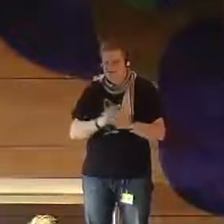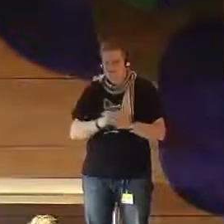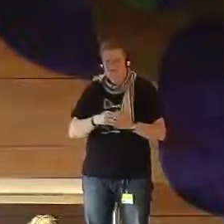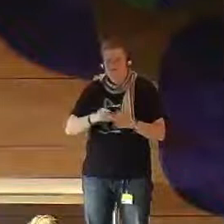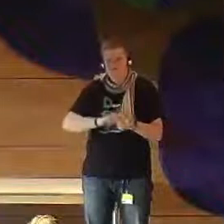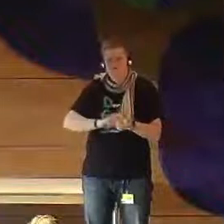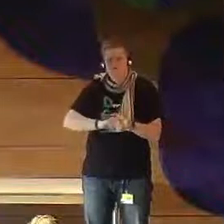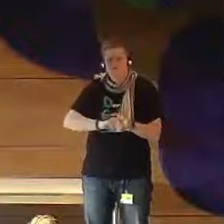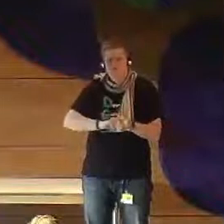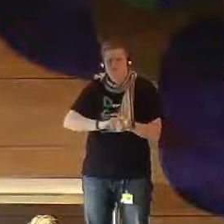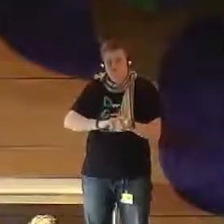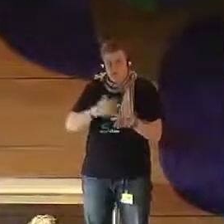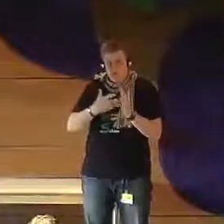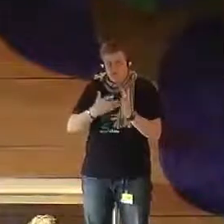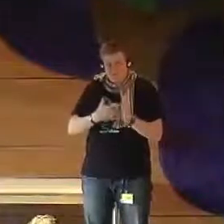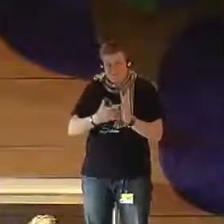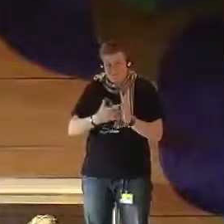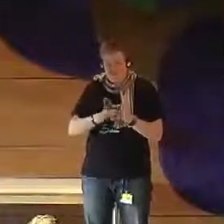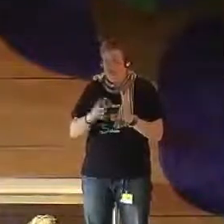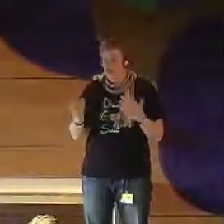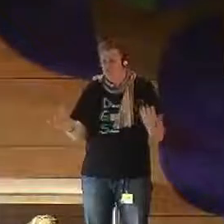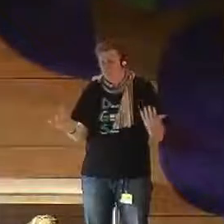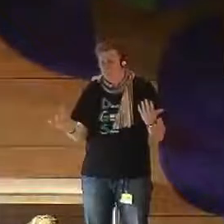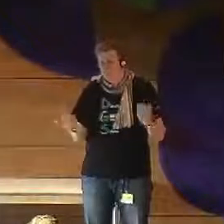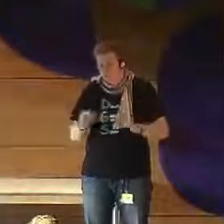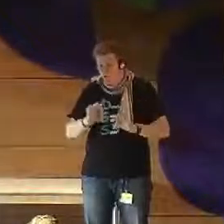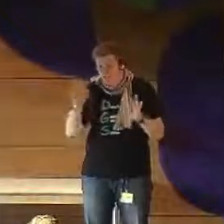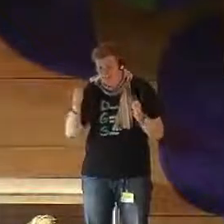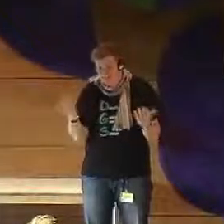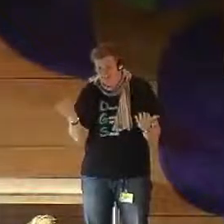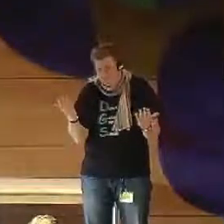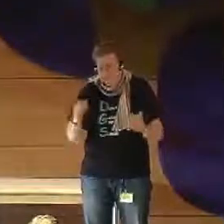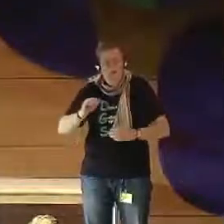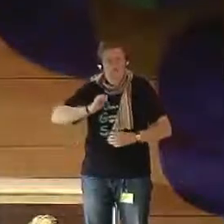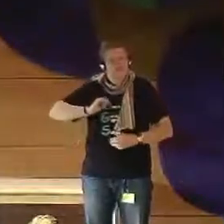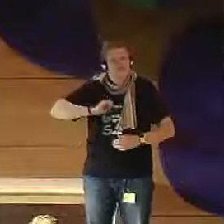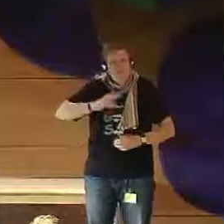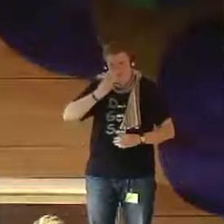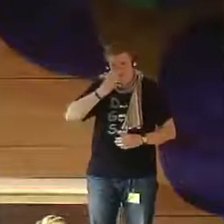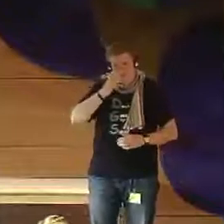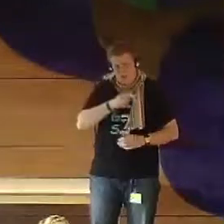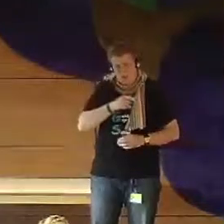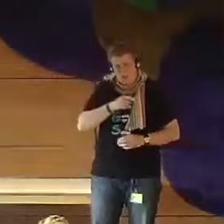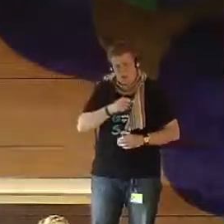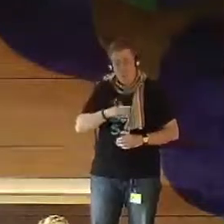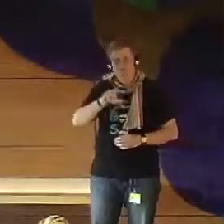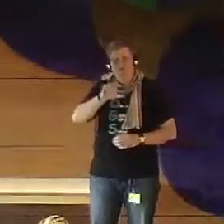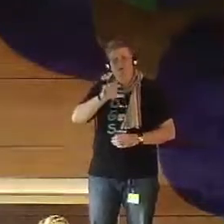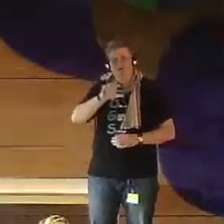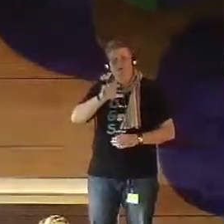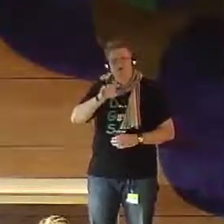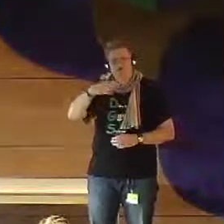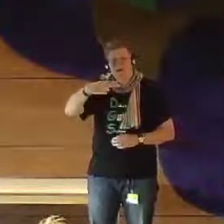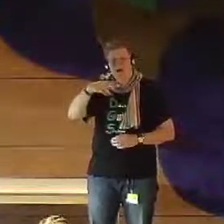So for a girl, I'd probably do an LH-RH test, checking that the pituitary